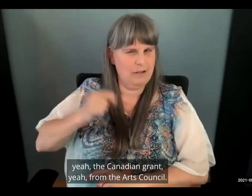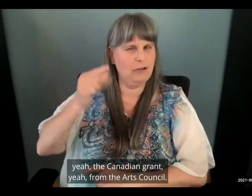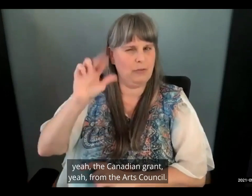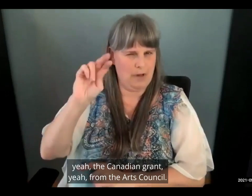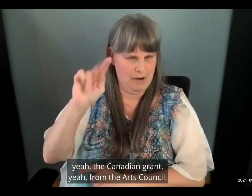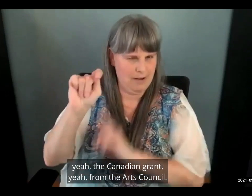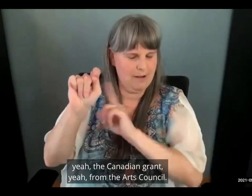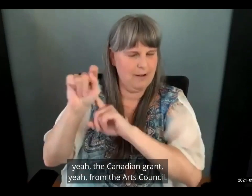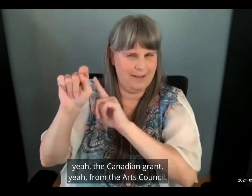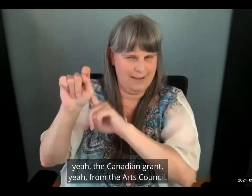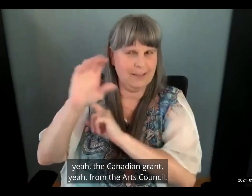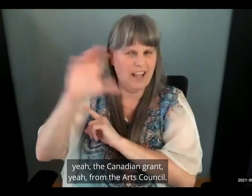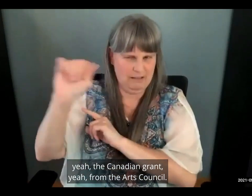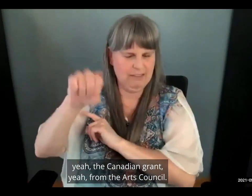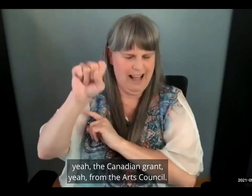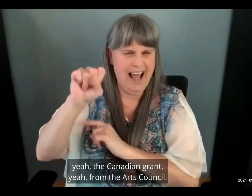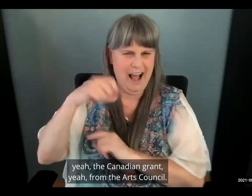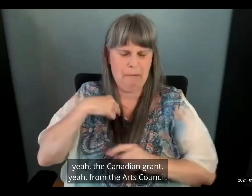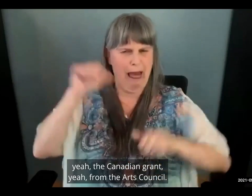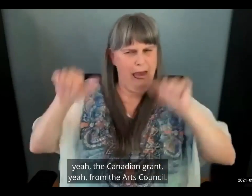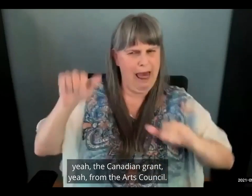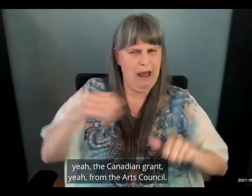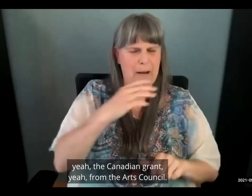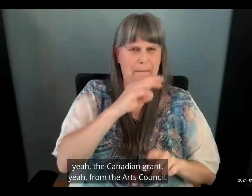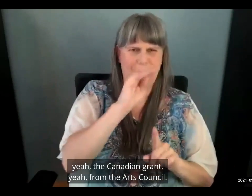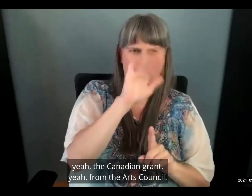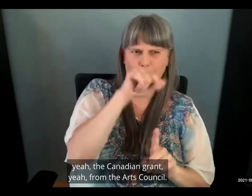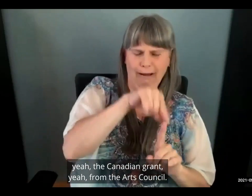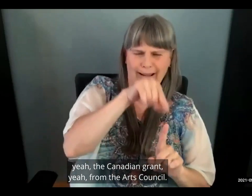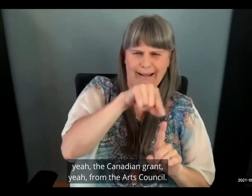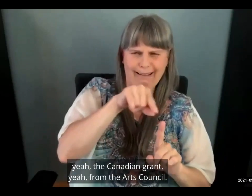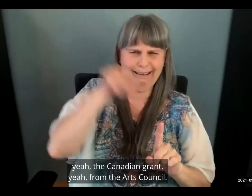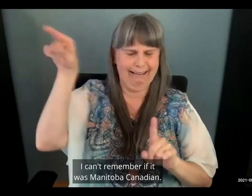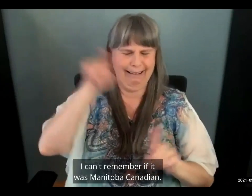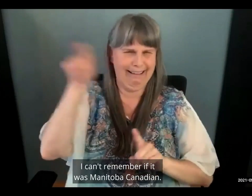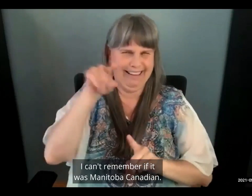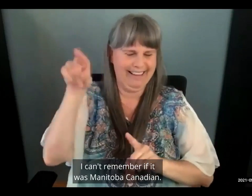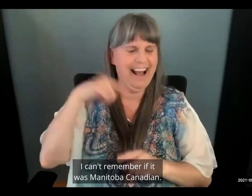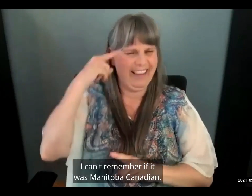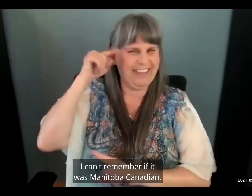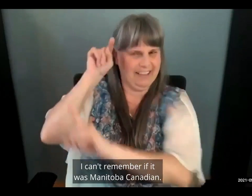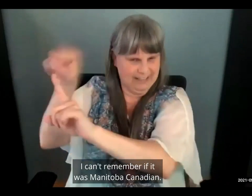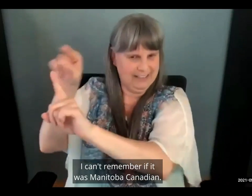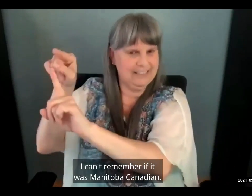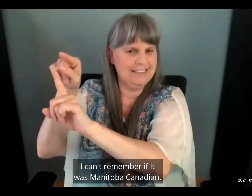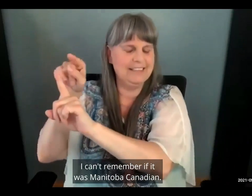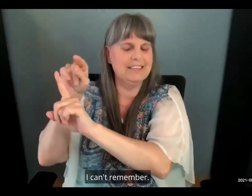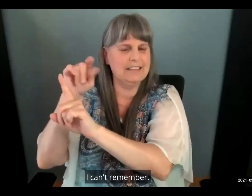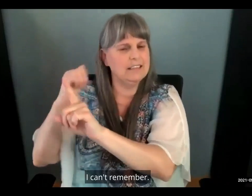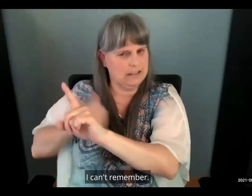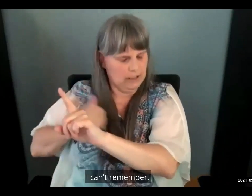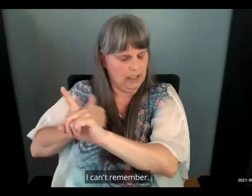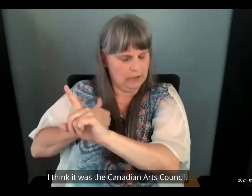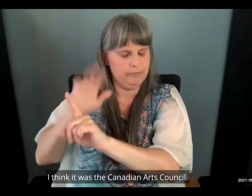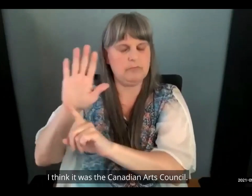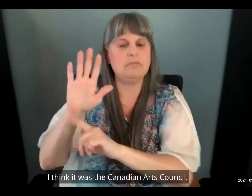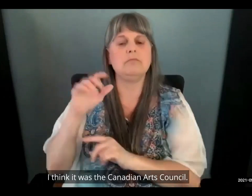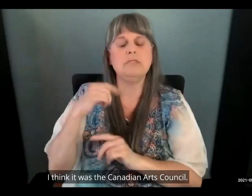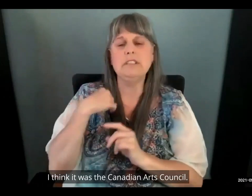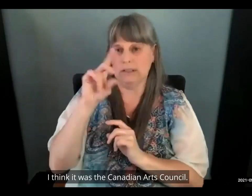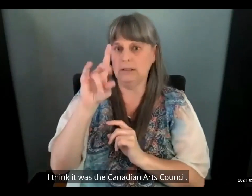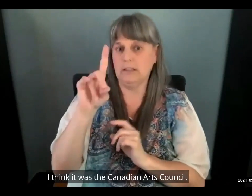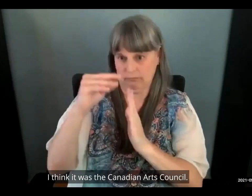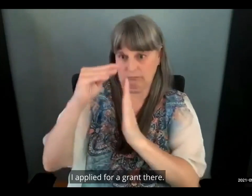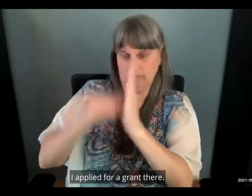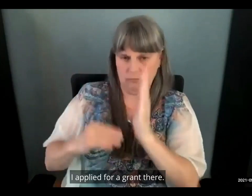the Canadian grant, yeah, from the Arts Council. I can't remember if it was Manitoba or Canadian. I can't remember. I think it was the